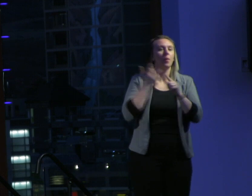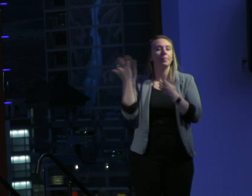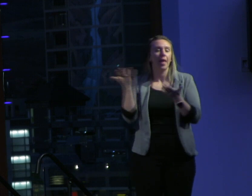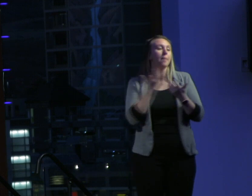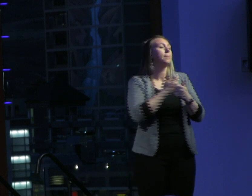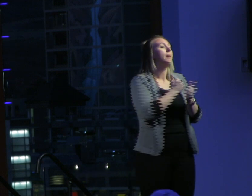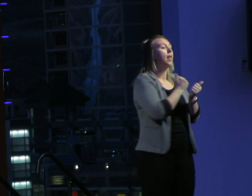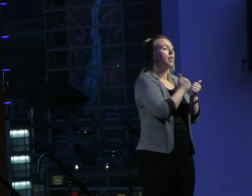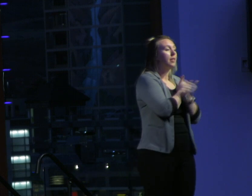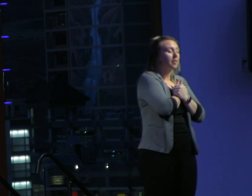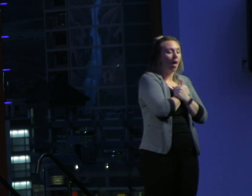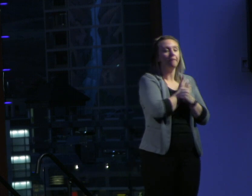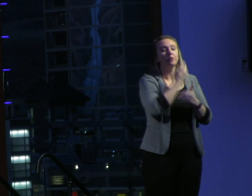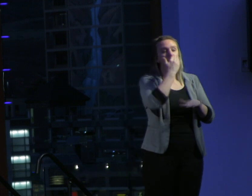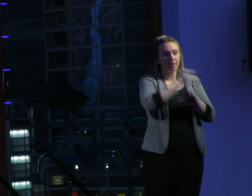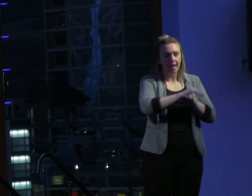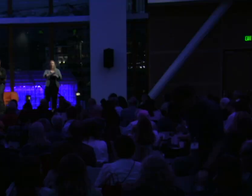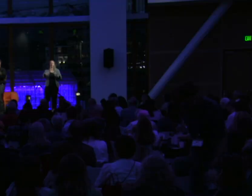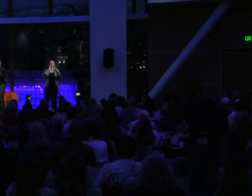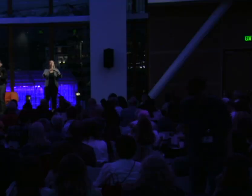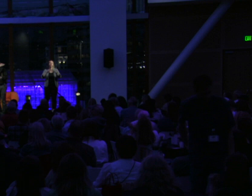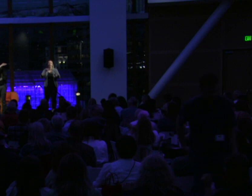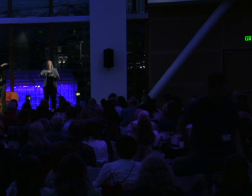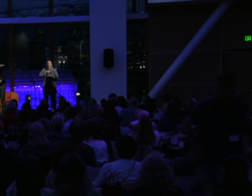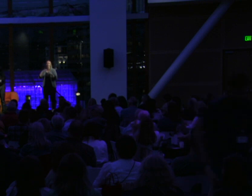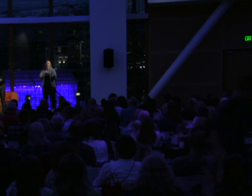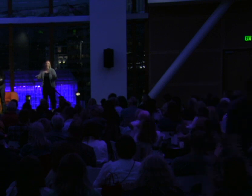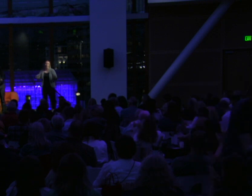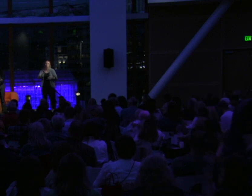in Croatian. Thank you. Hvala.